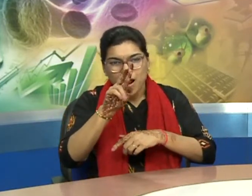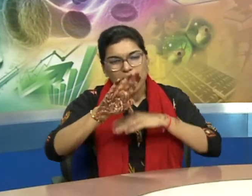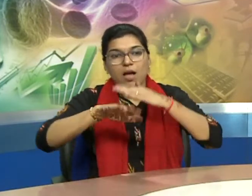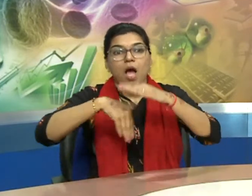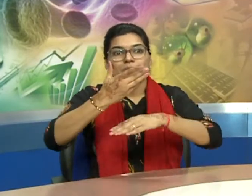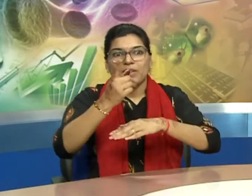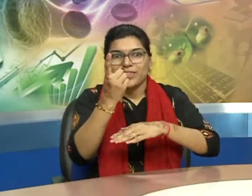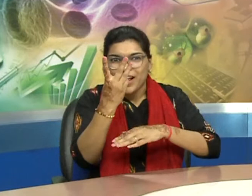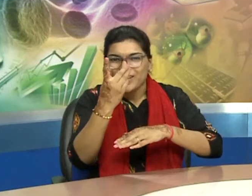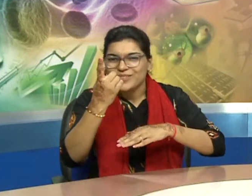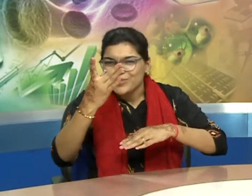colleges.